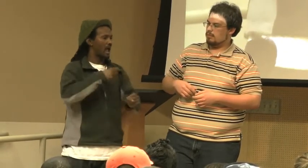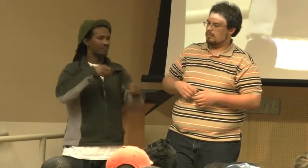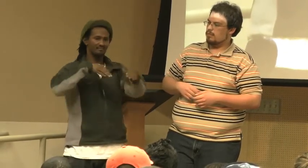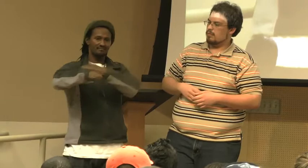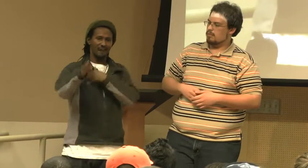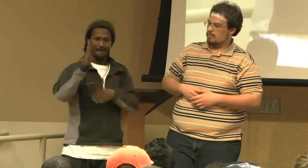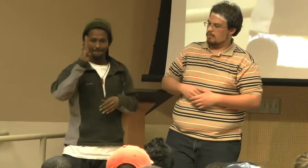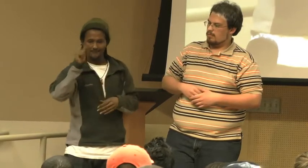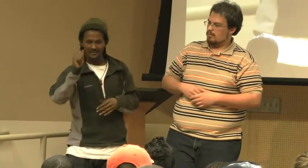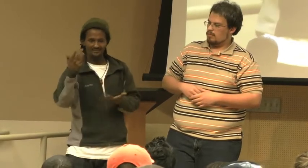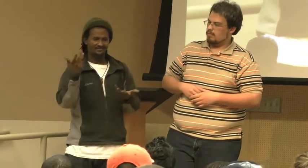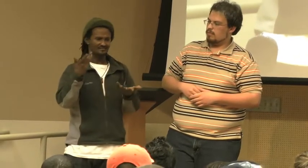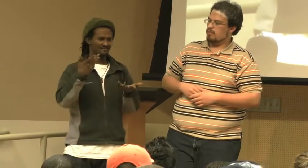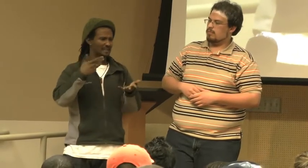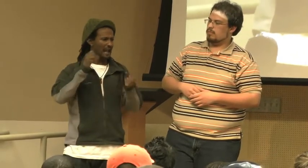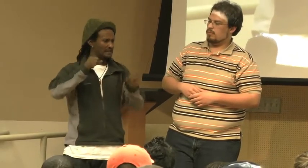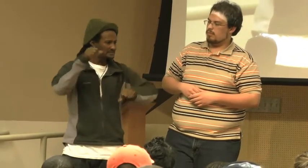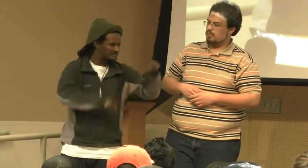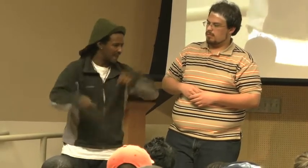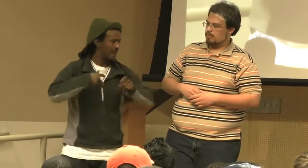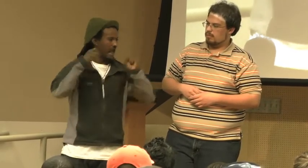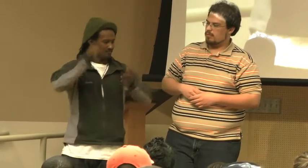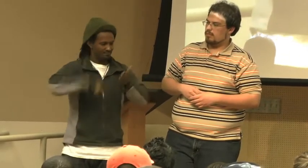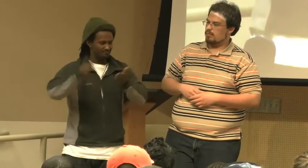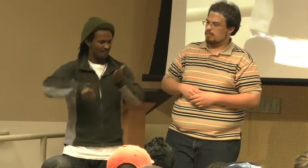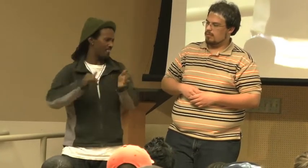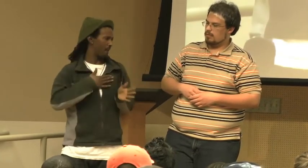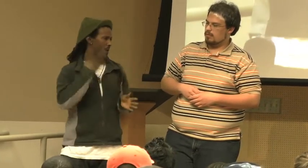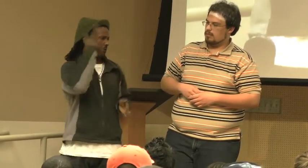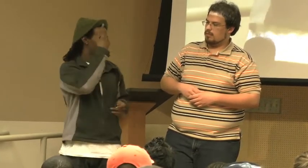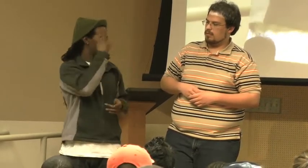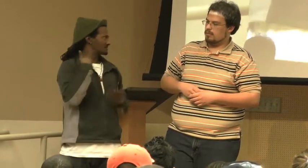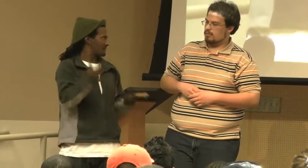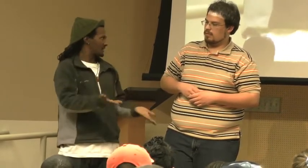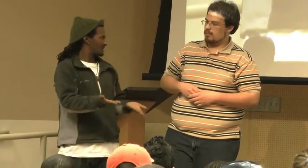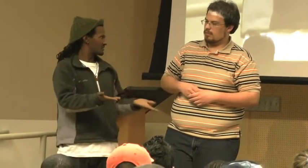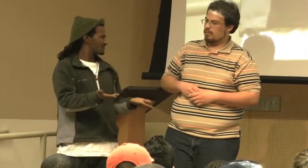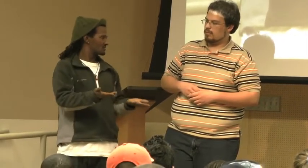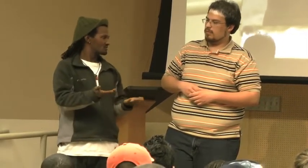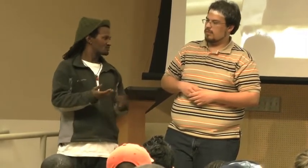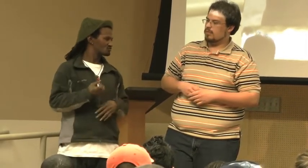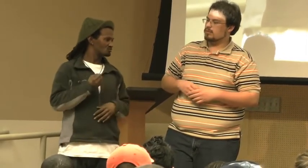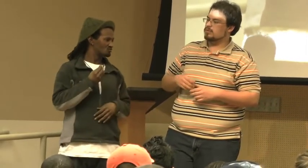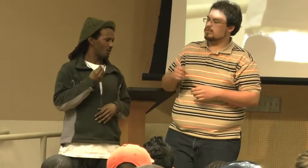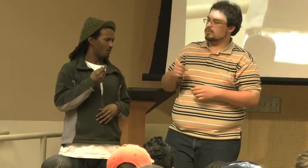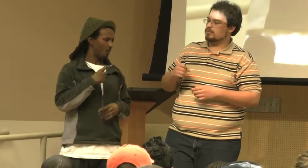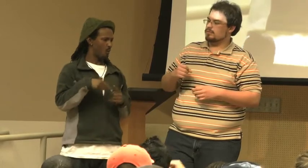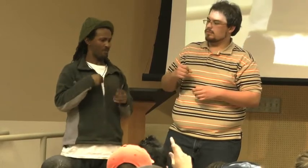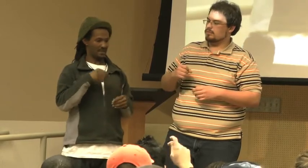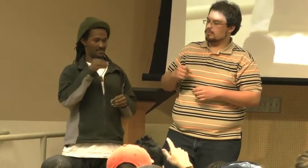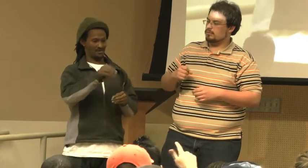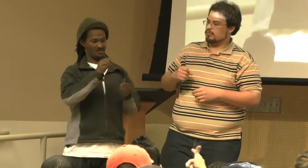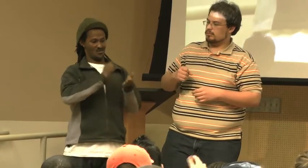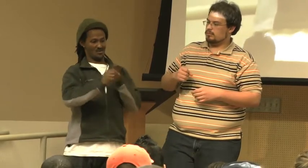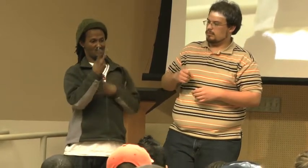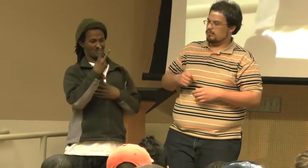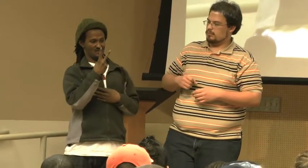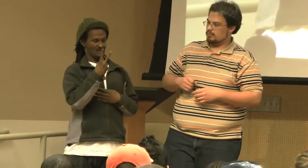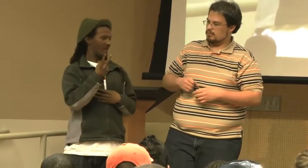you know, English was an area that, you know, I was immediately placed in, but, you know, science was fine, but English,